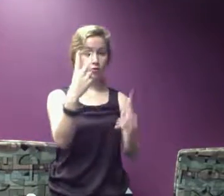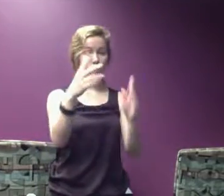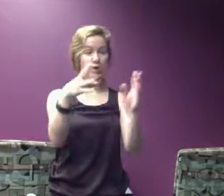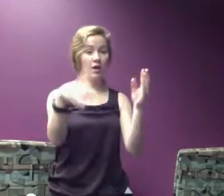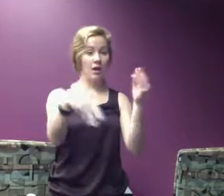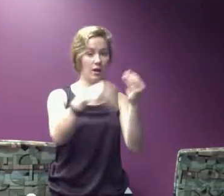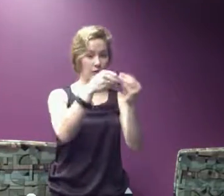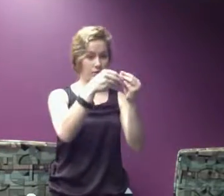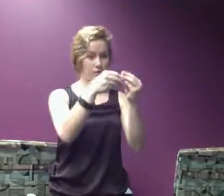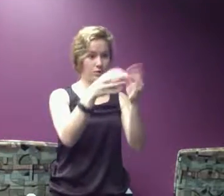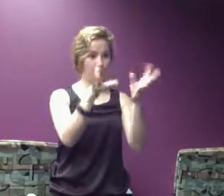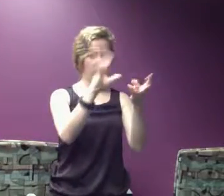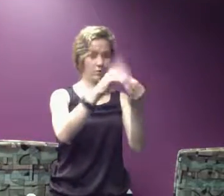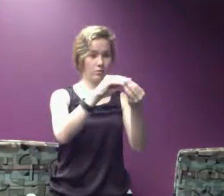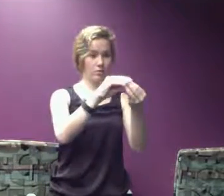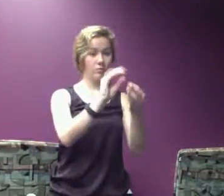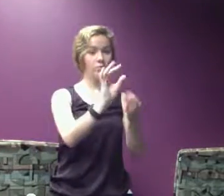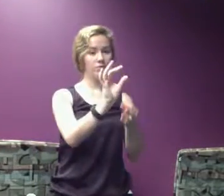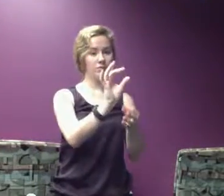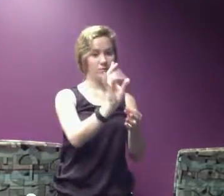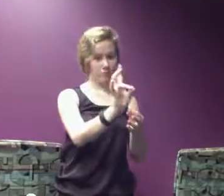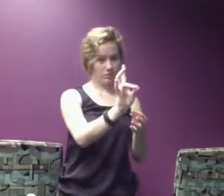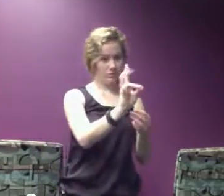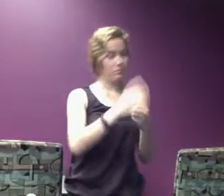5 times 2, we're going to add all together